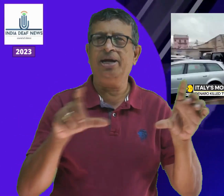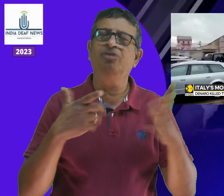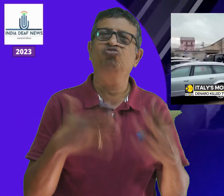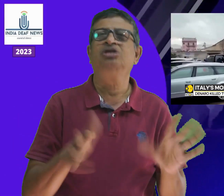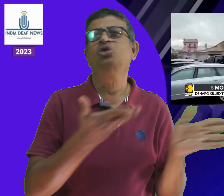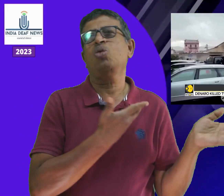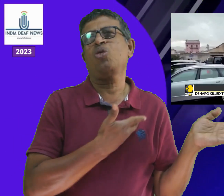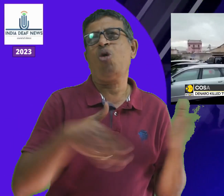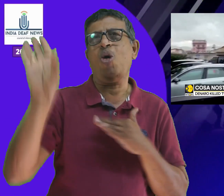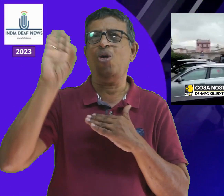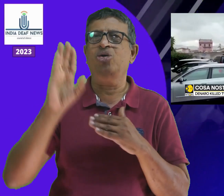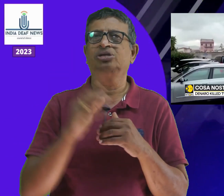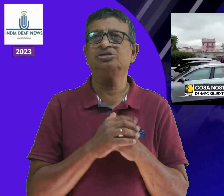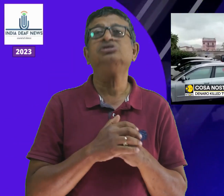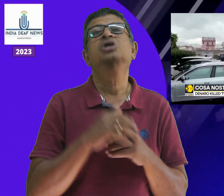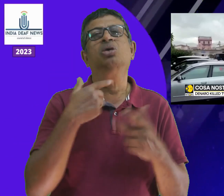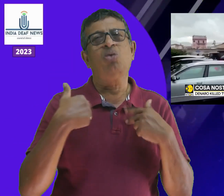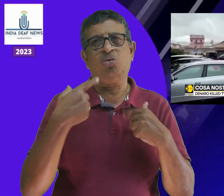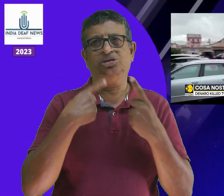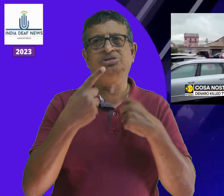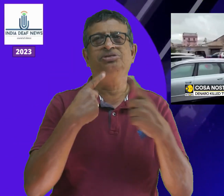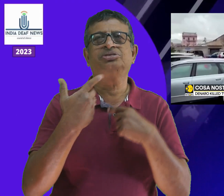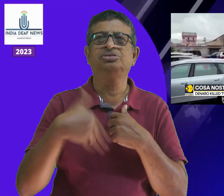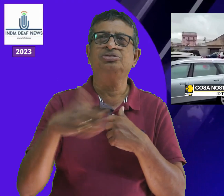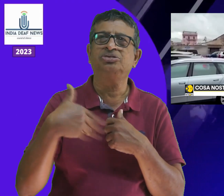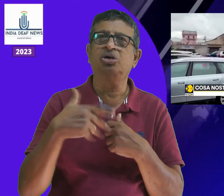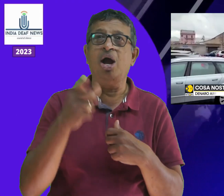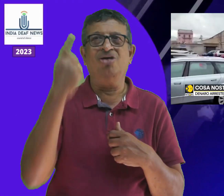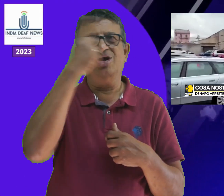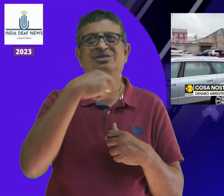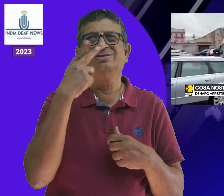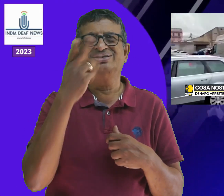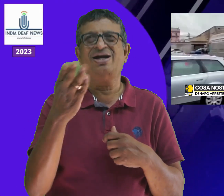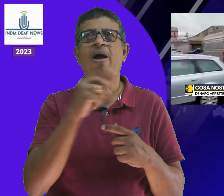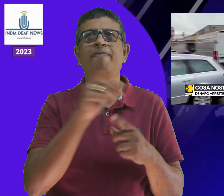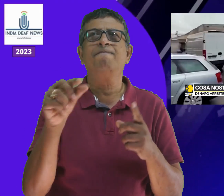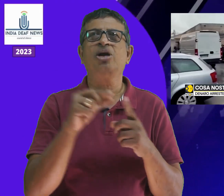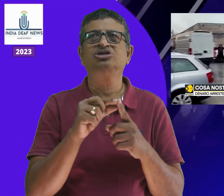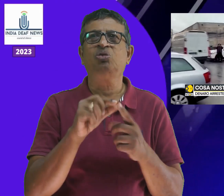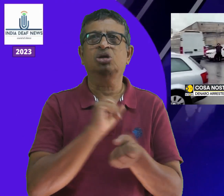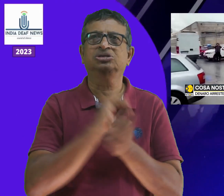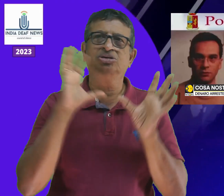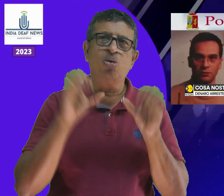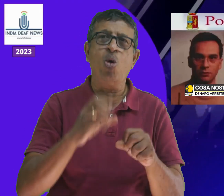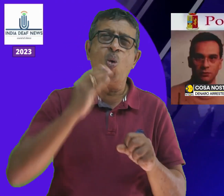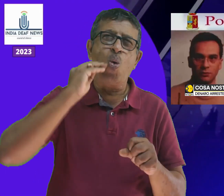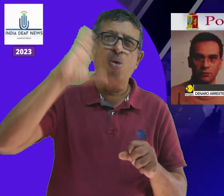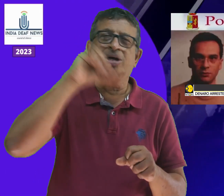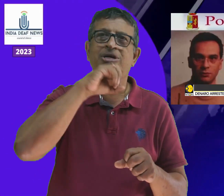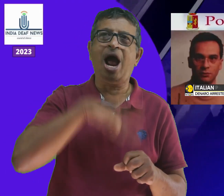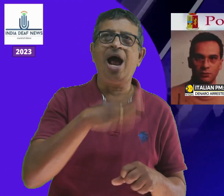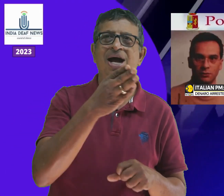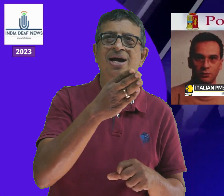near Trapani, is accused by prosecutors of being solely or jointly responsible for numerous other murders in the 1990s.